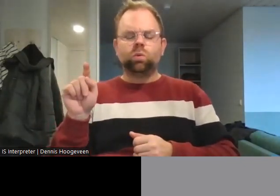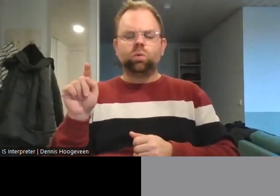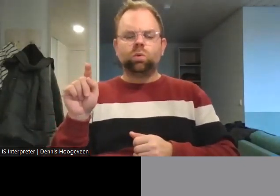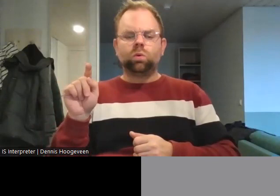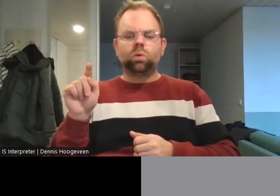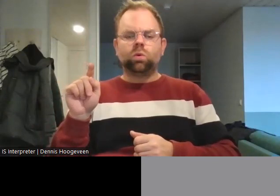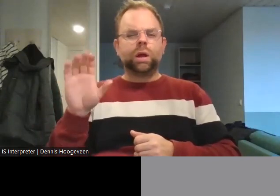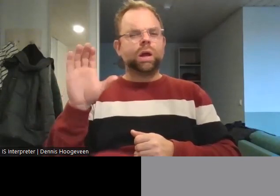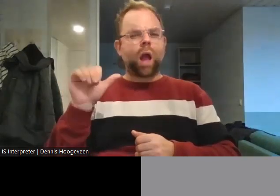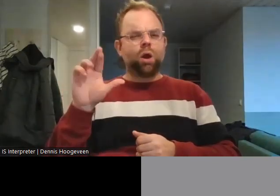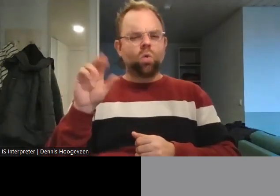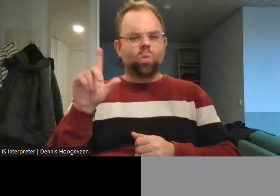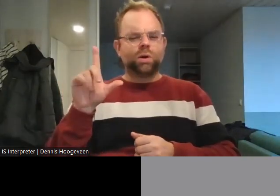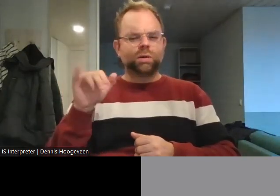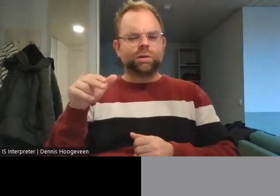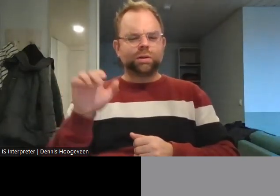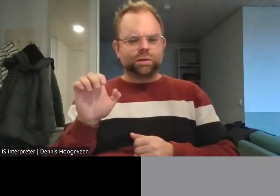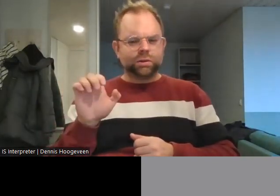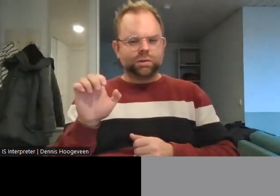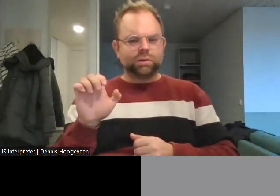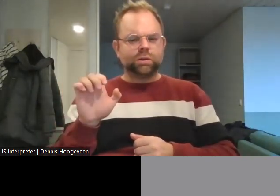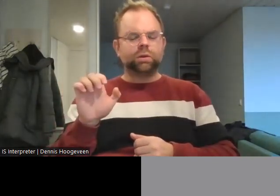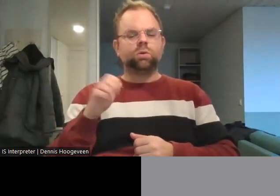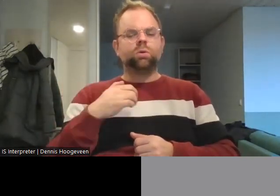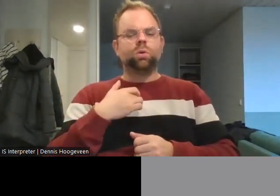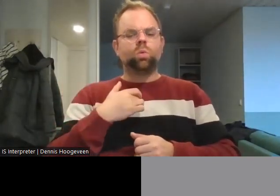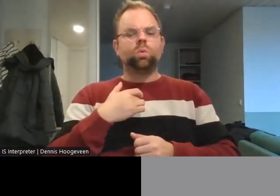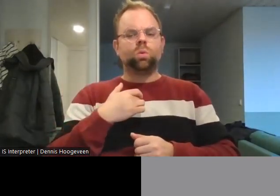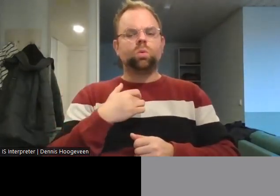to share with us, please go ahead.